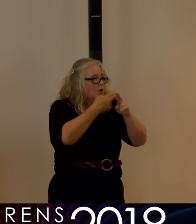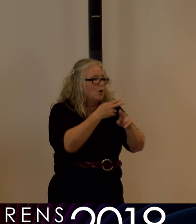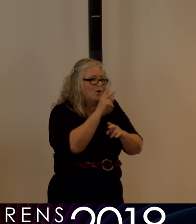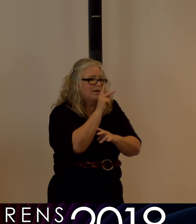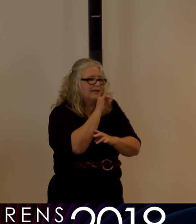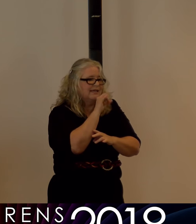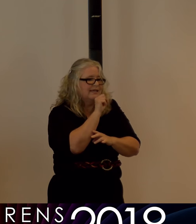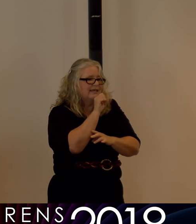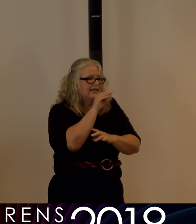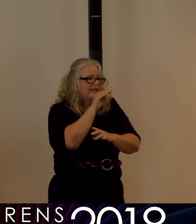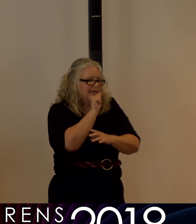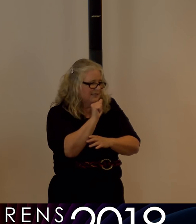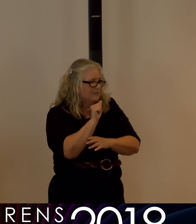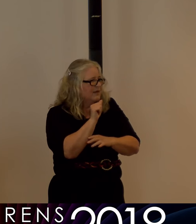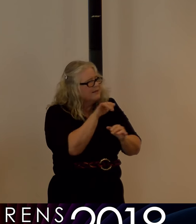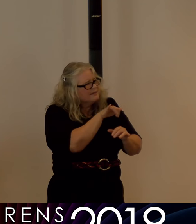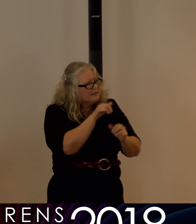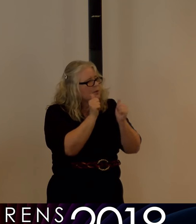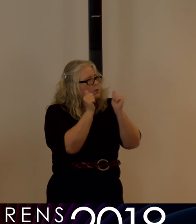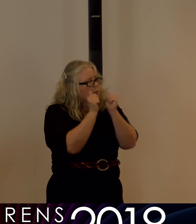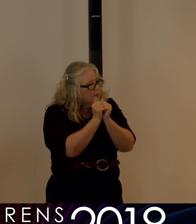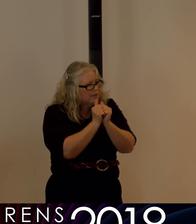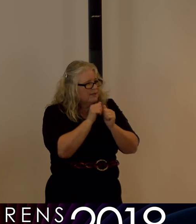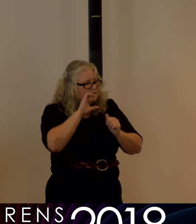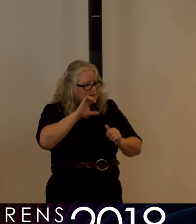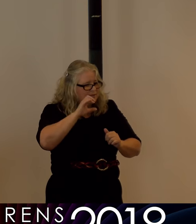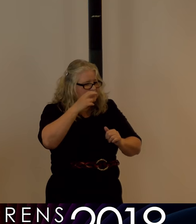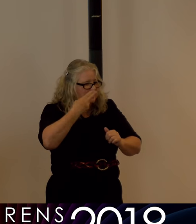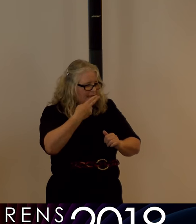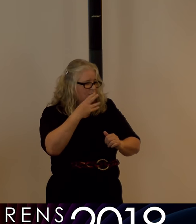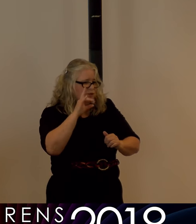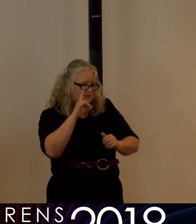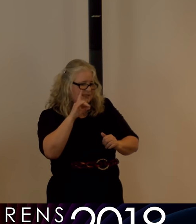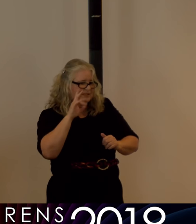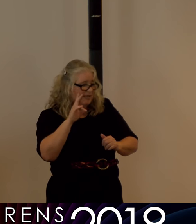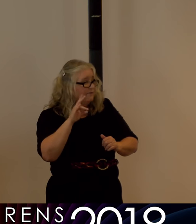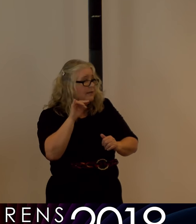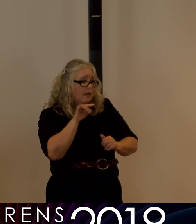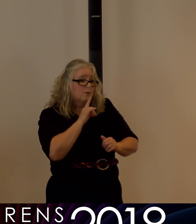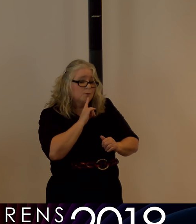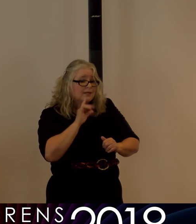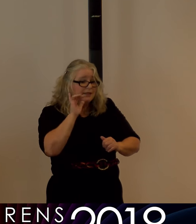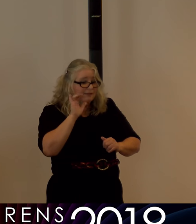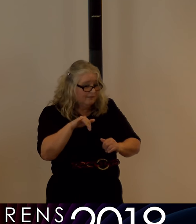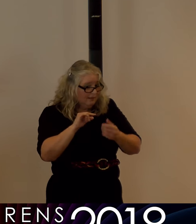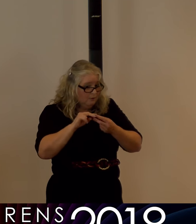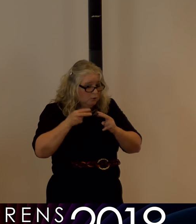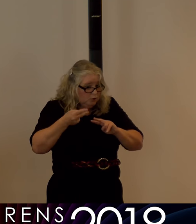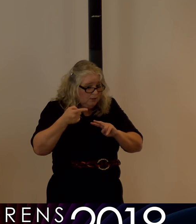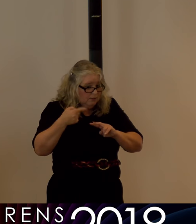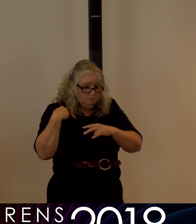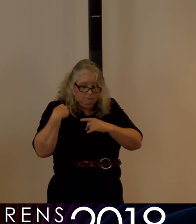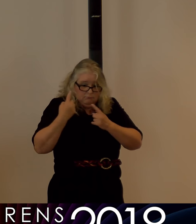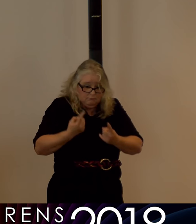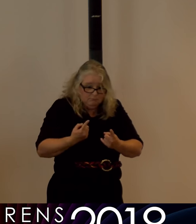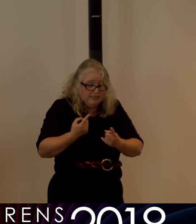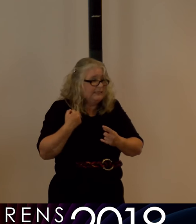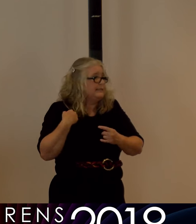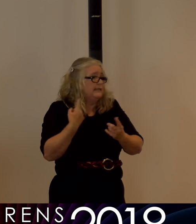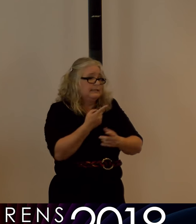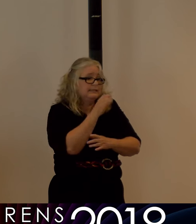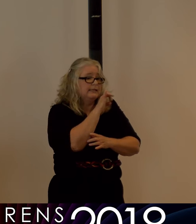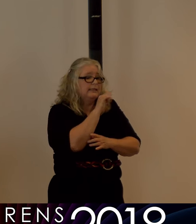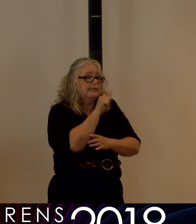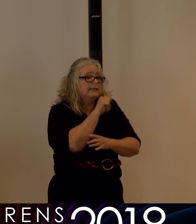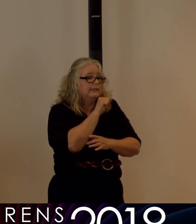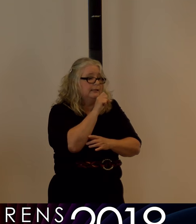In fact, the CHD7 gene has been around since yeast. So it's conserved way back in evolution